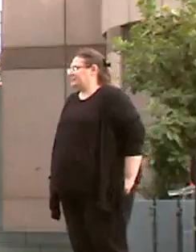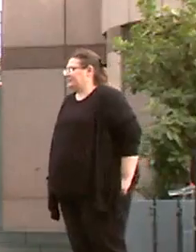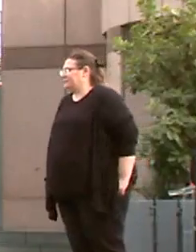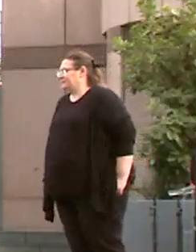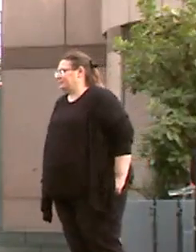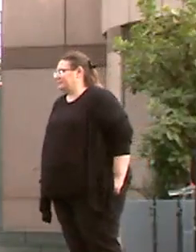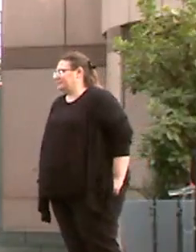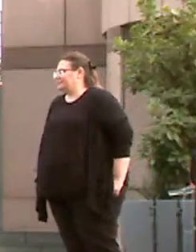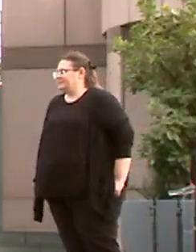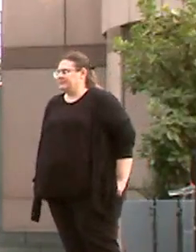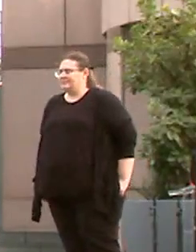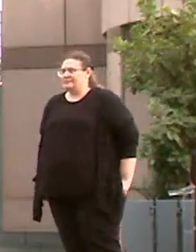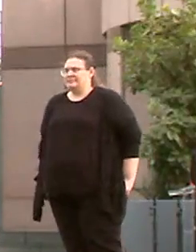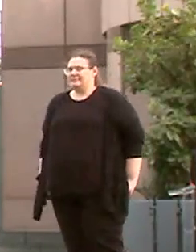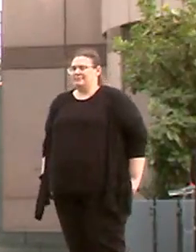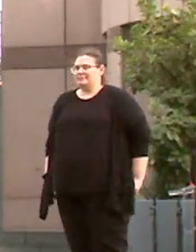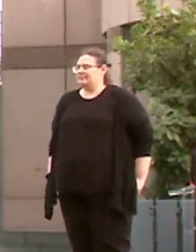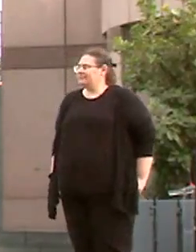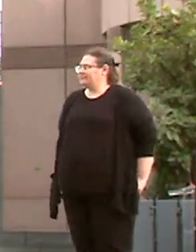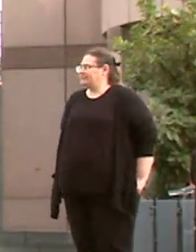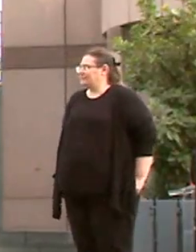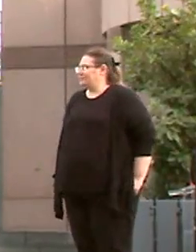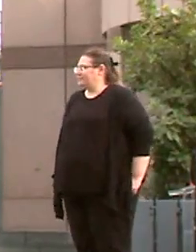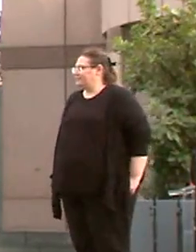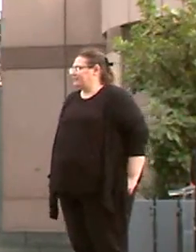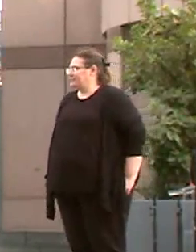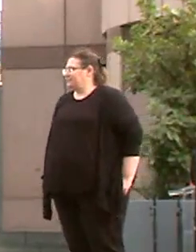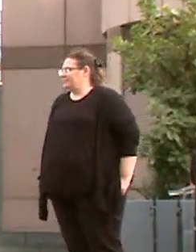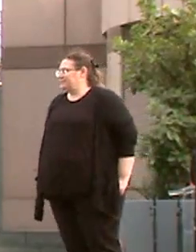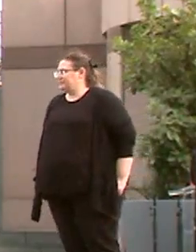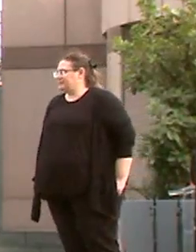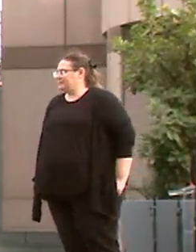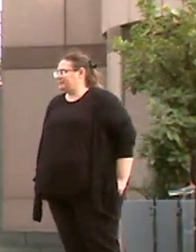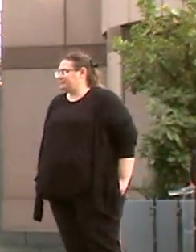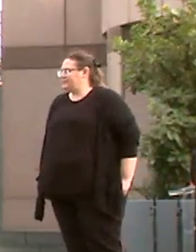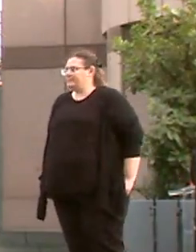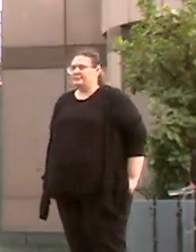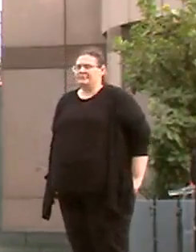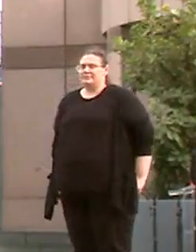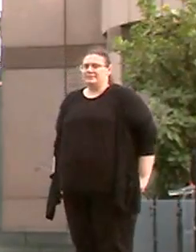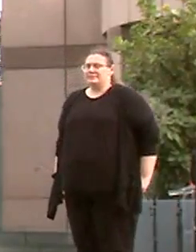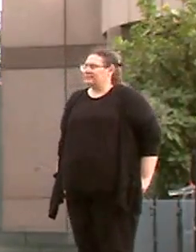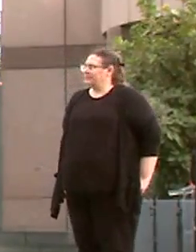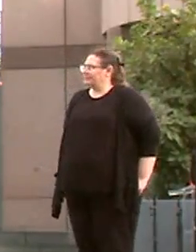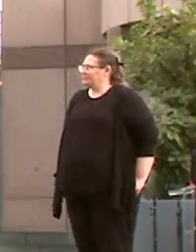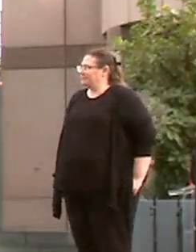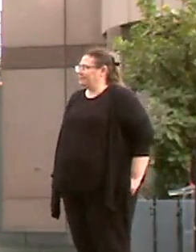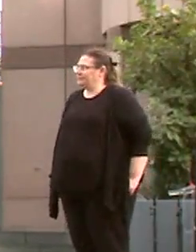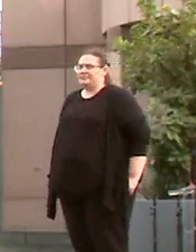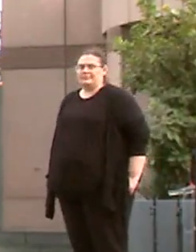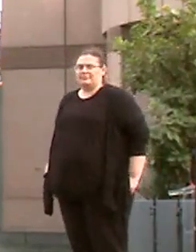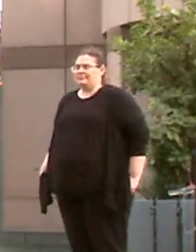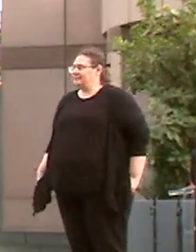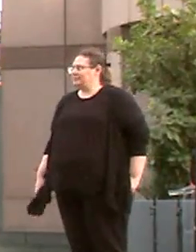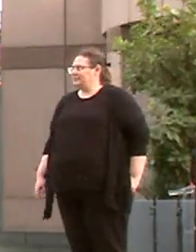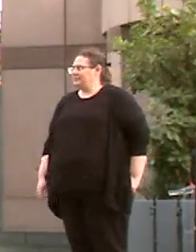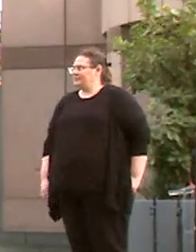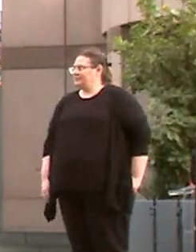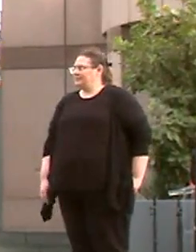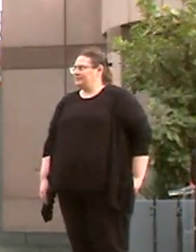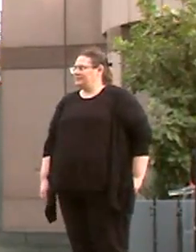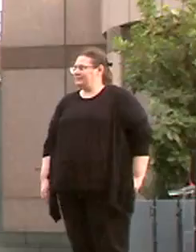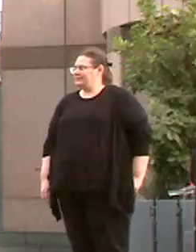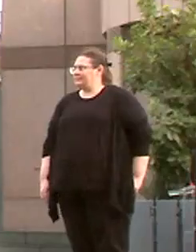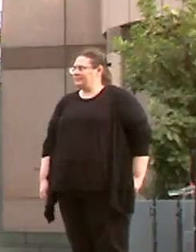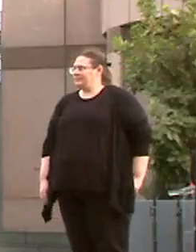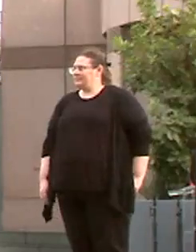folks might need and might feel uncomfortable asking for. So I think also pulling it away from just being specific, oh, well, if you have a disability, you need to make